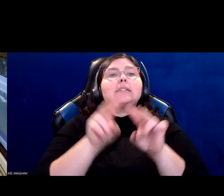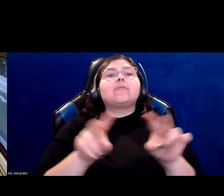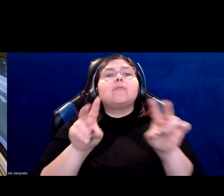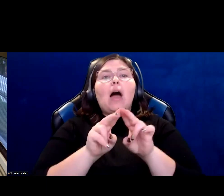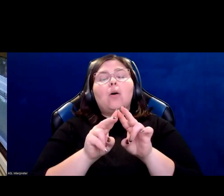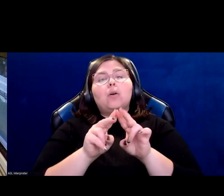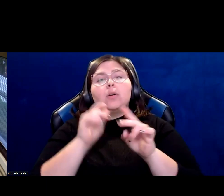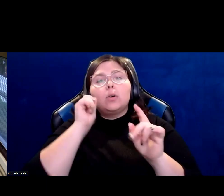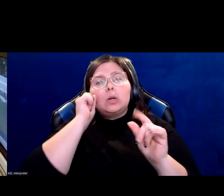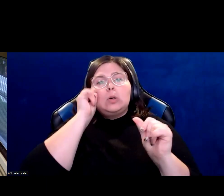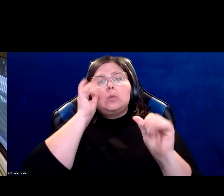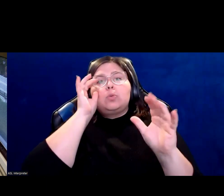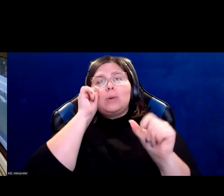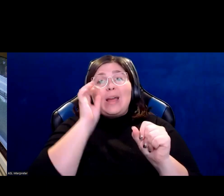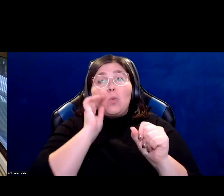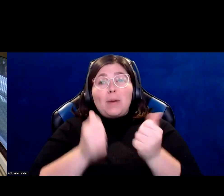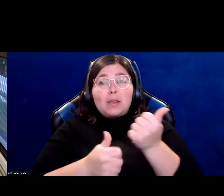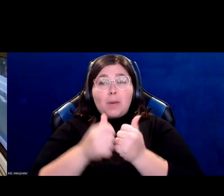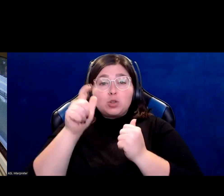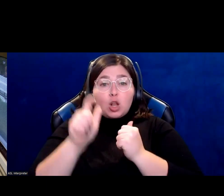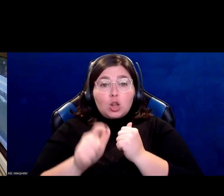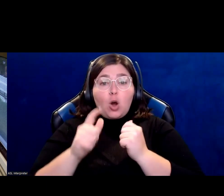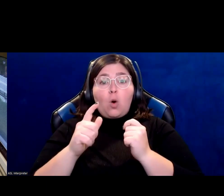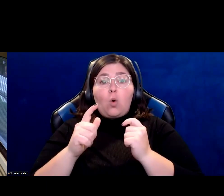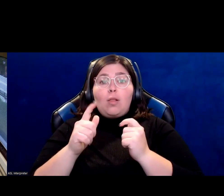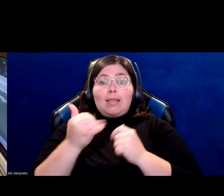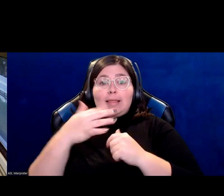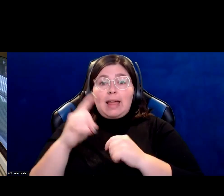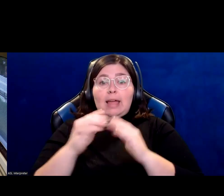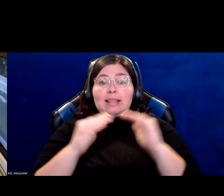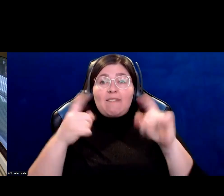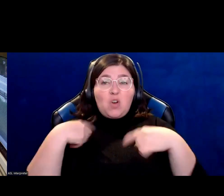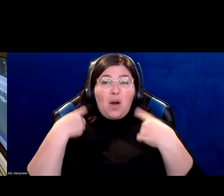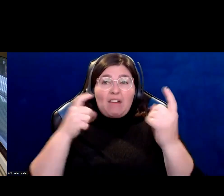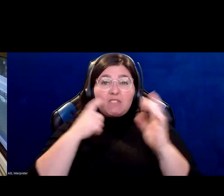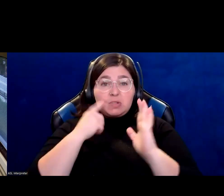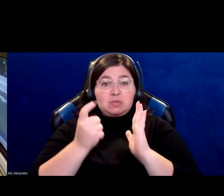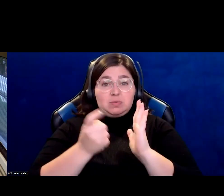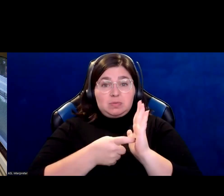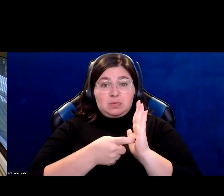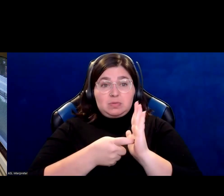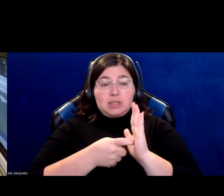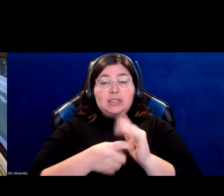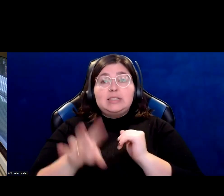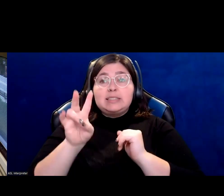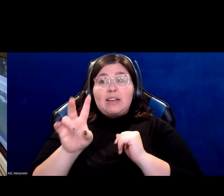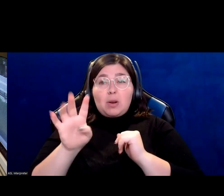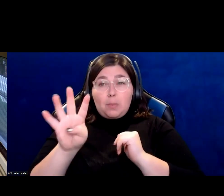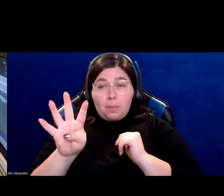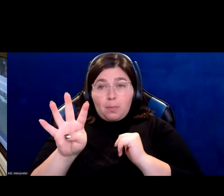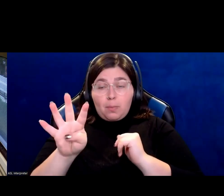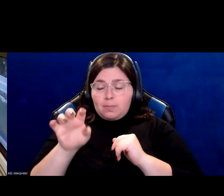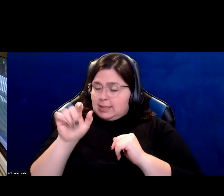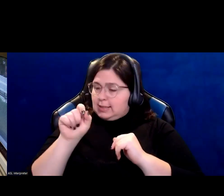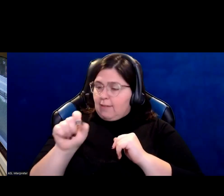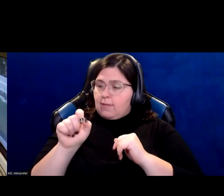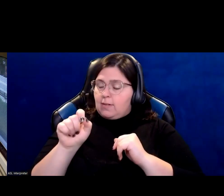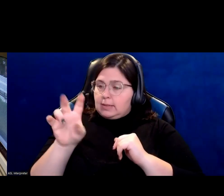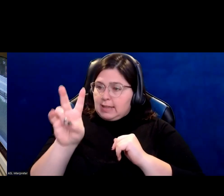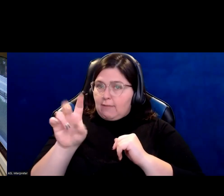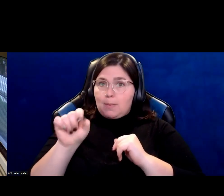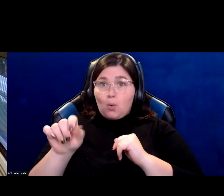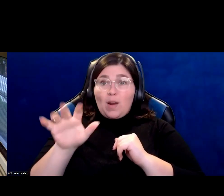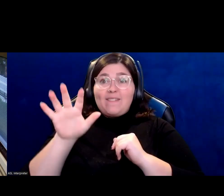and will be the lowest lead level ever detected in our water system, 7.5 times lower than the regulatory level